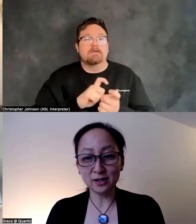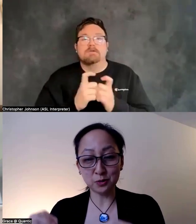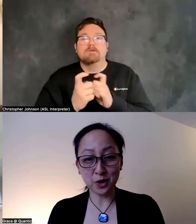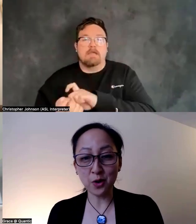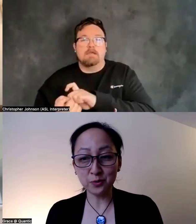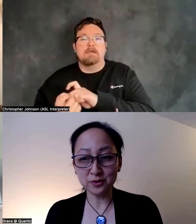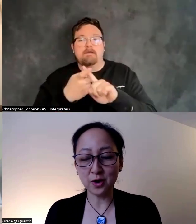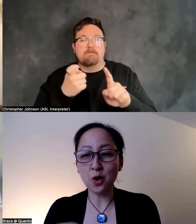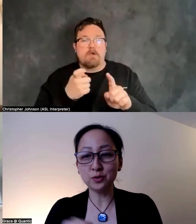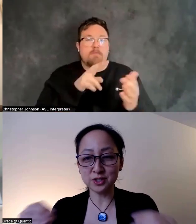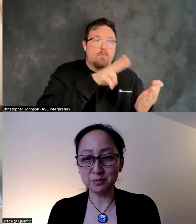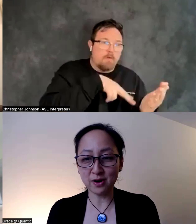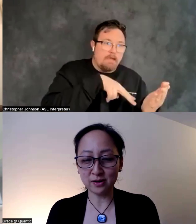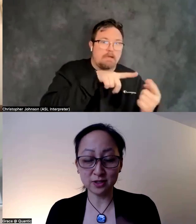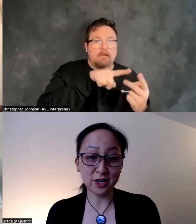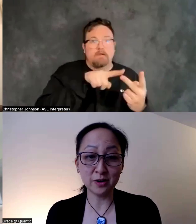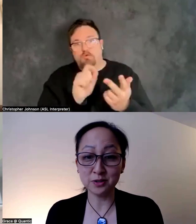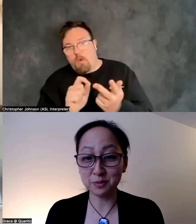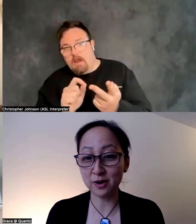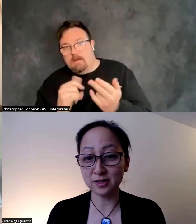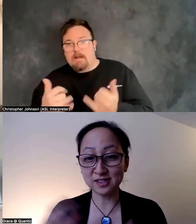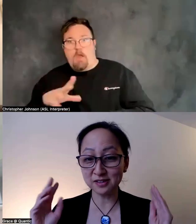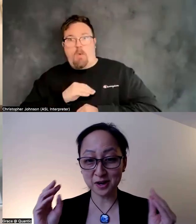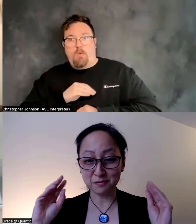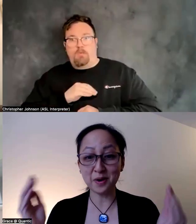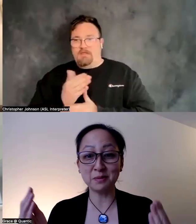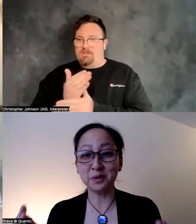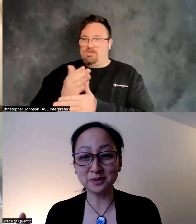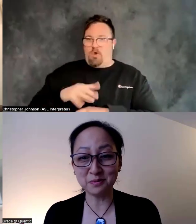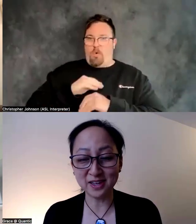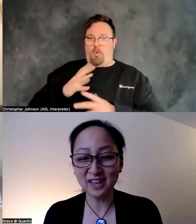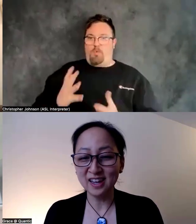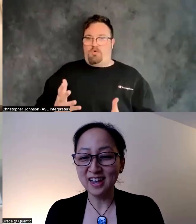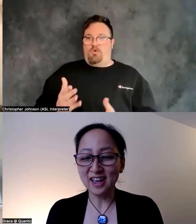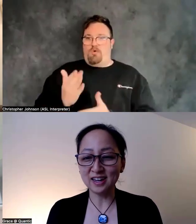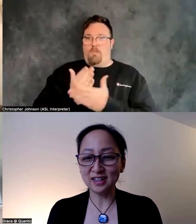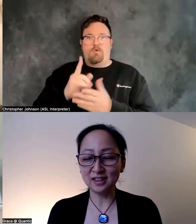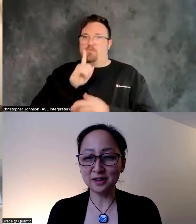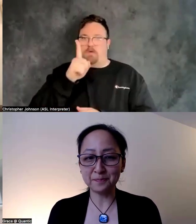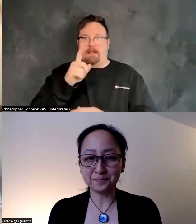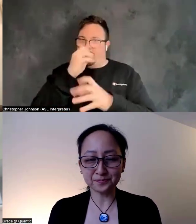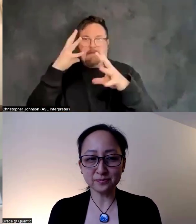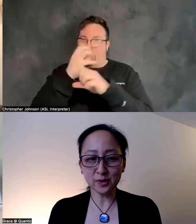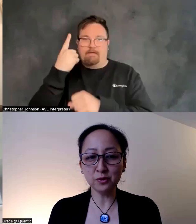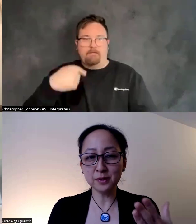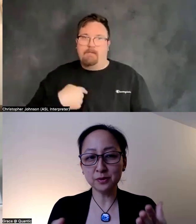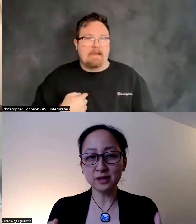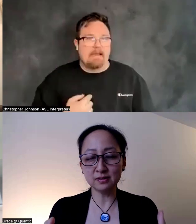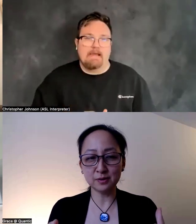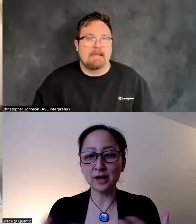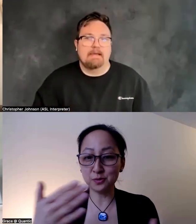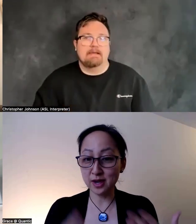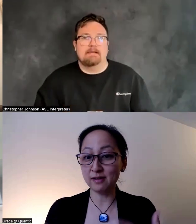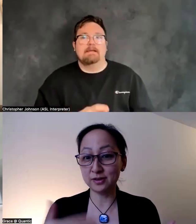a write to an own, the ownership part, the shared ownership part, is still kind of mind-blowing to me. And I think we'll be